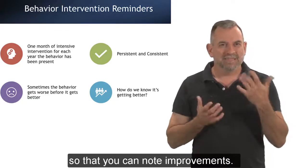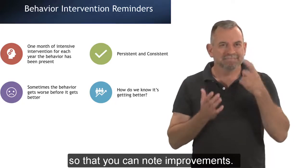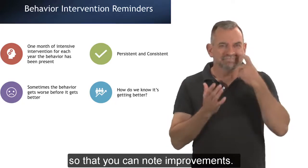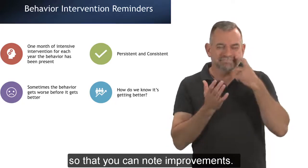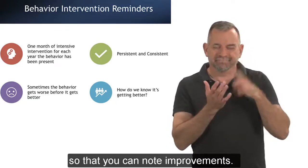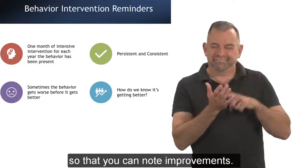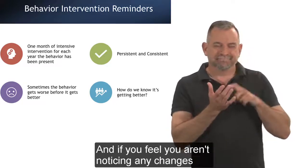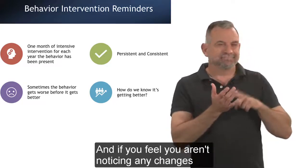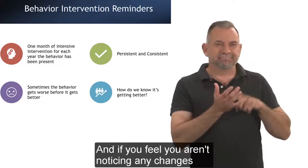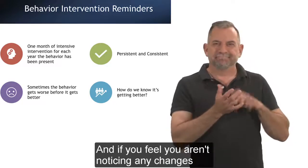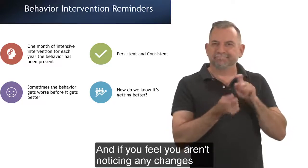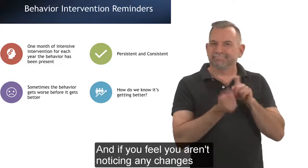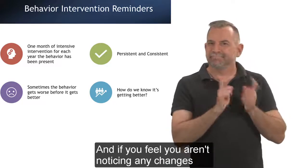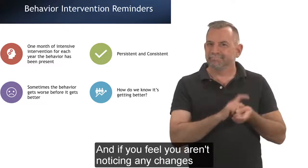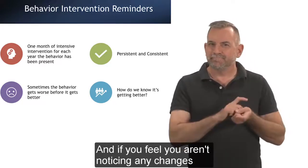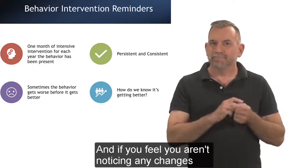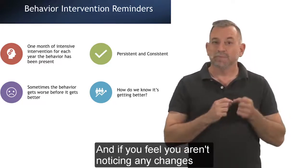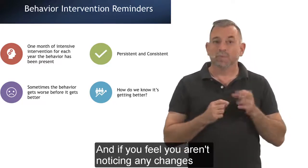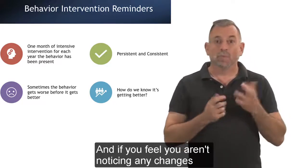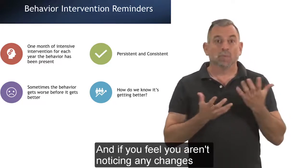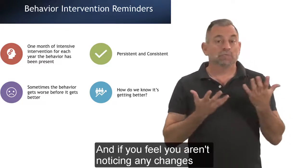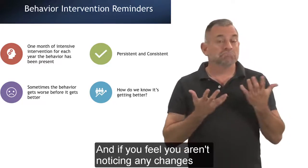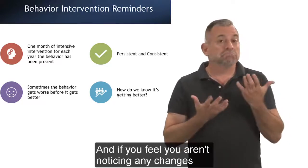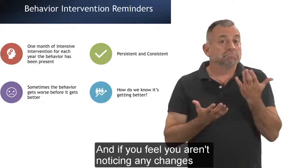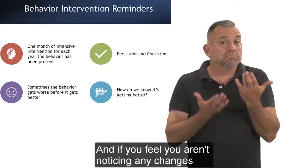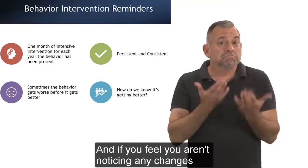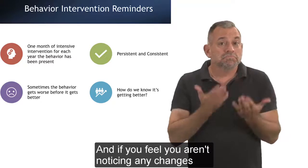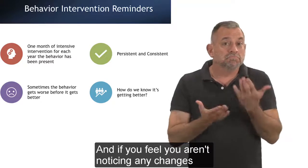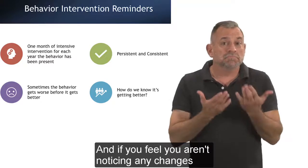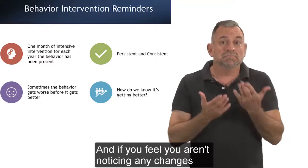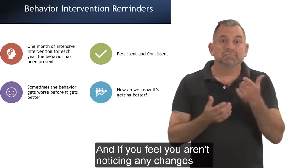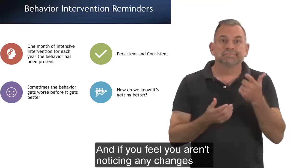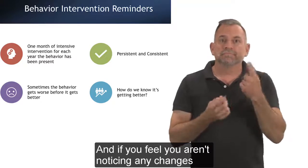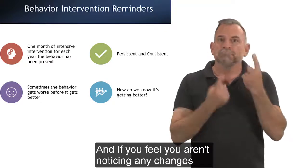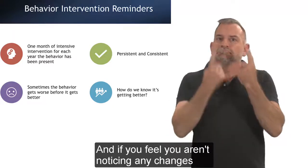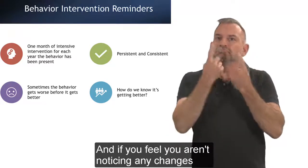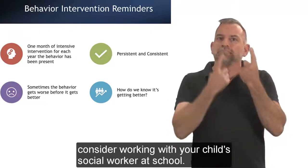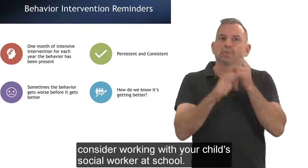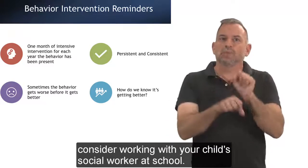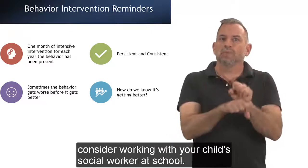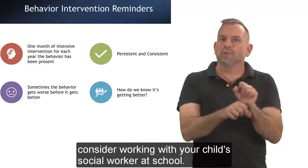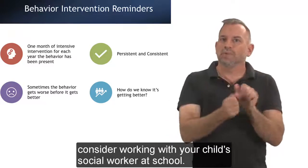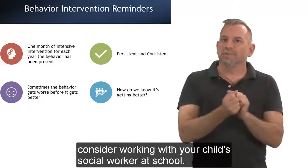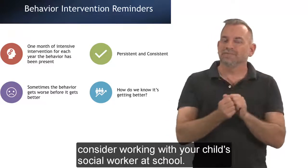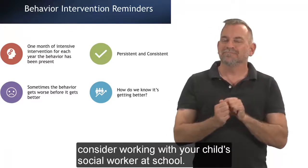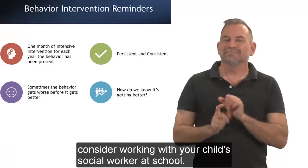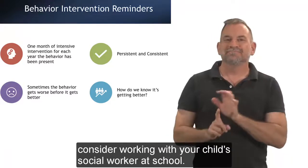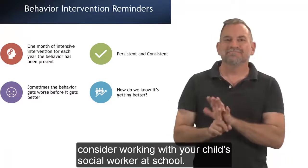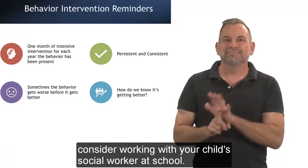And if you feel you aren't noticing any changes, consider working with your child's social worker at